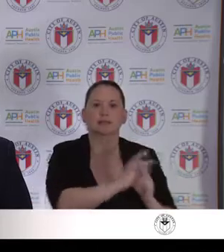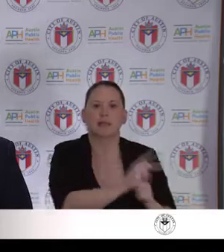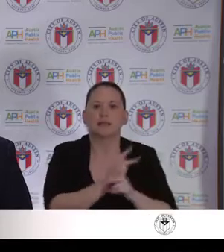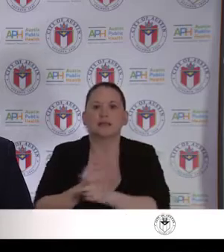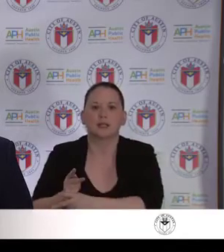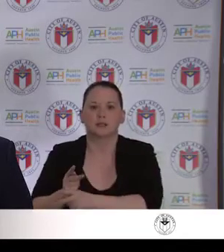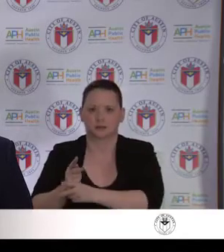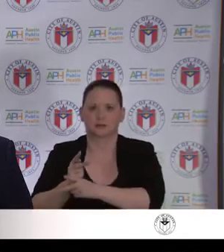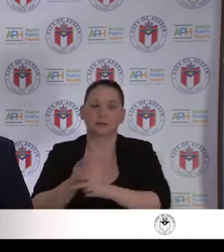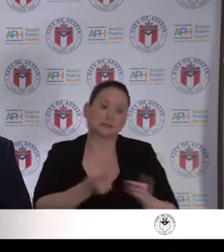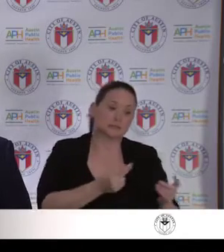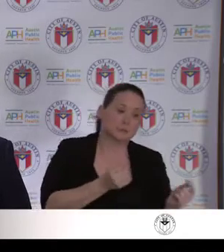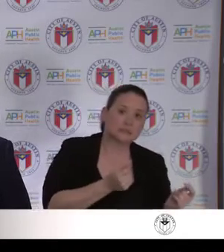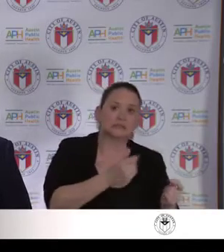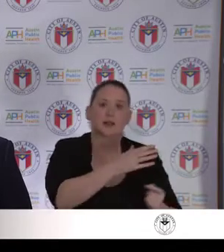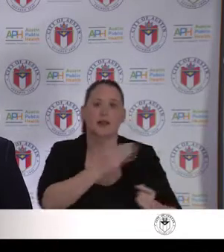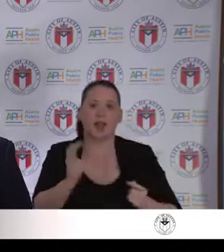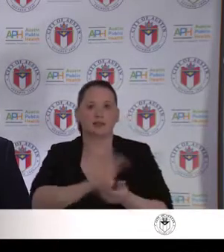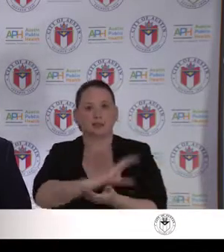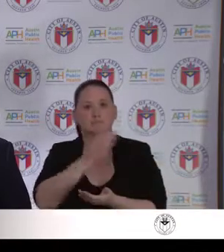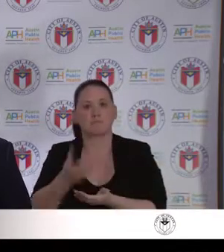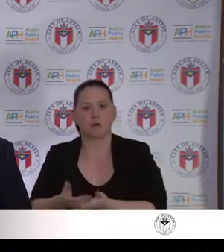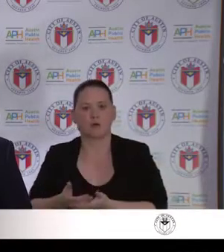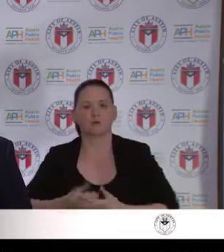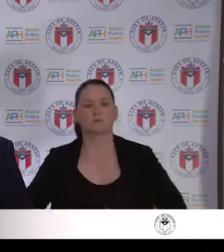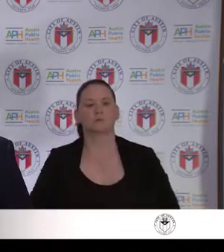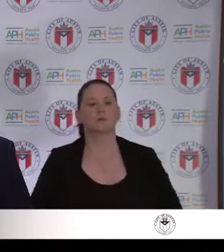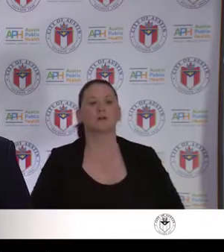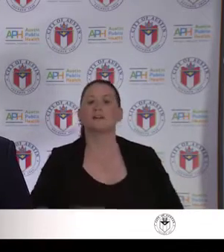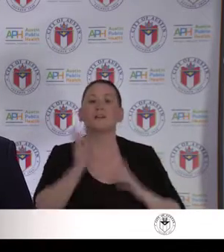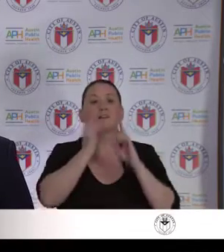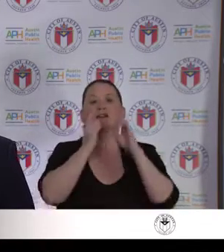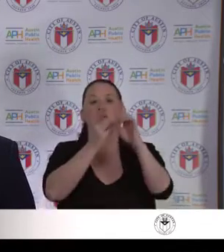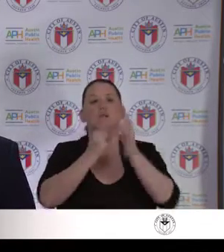in the community. You know, the larger goal here is to